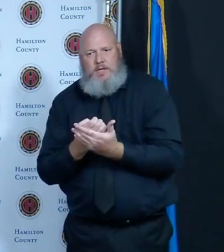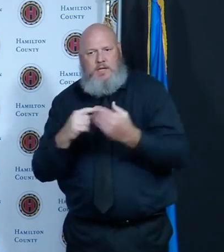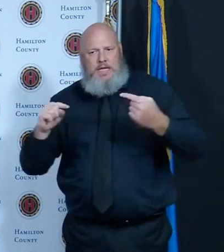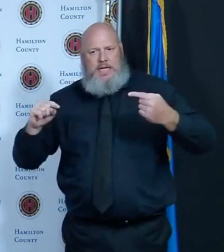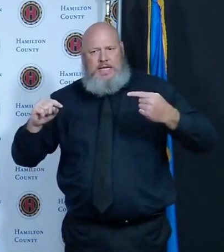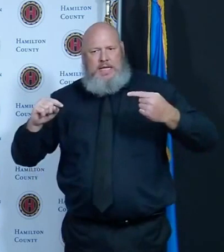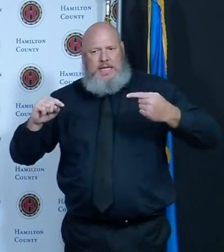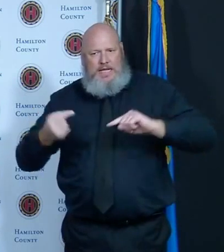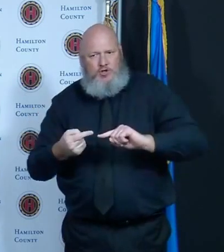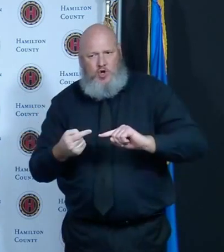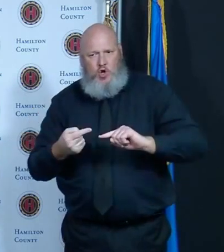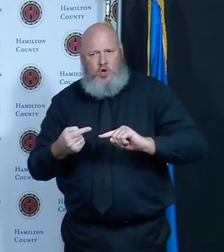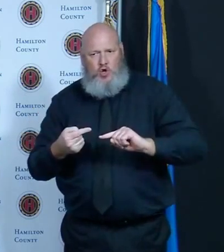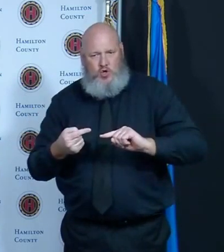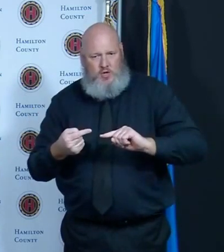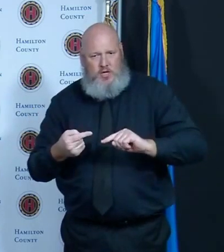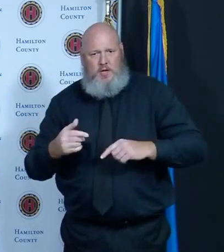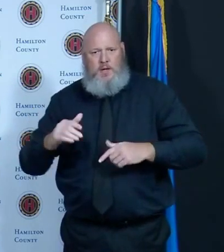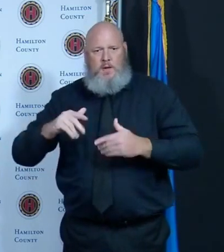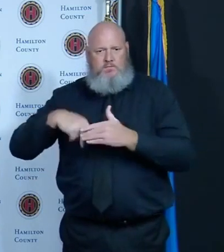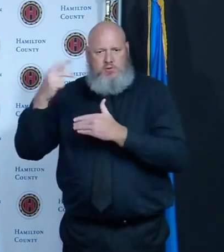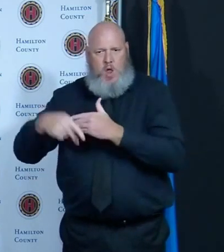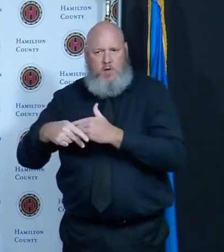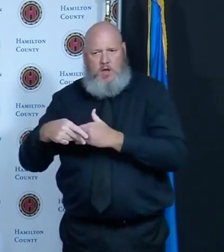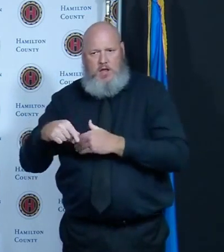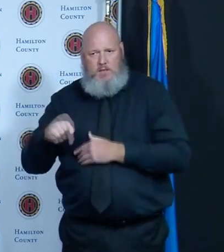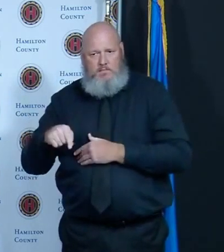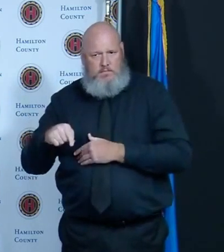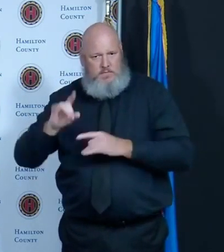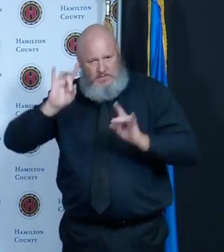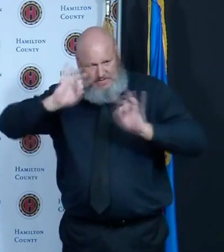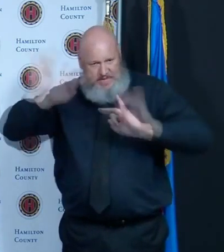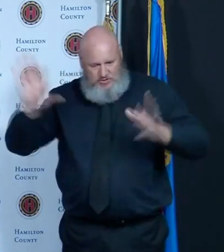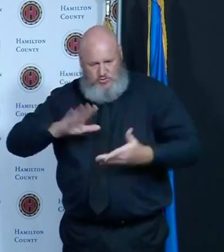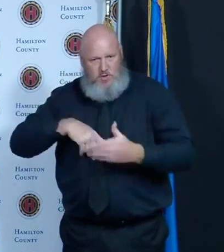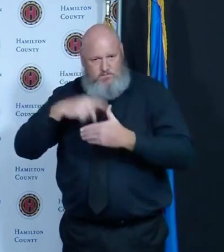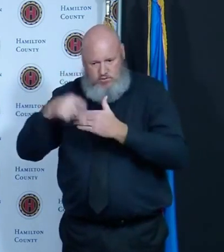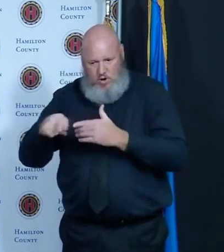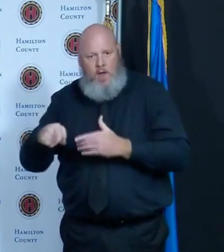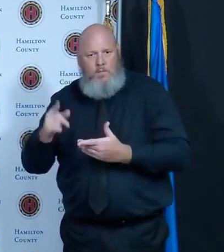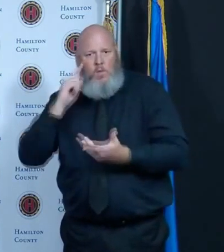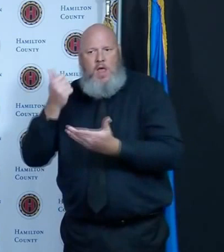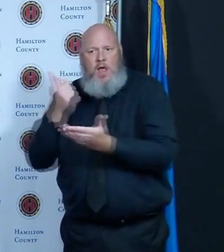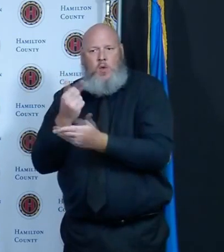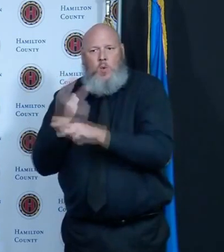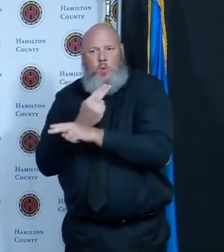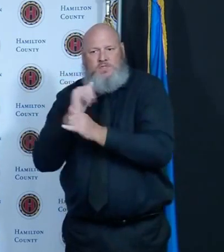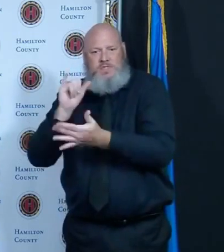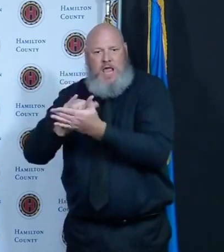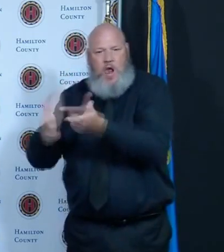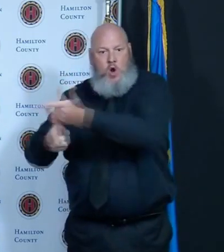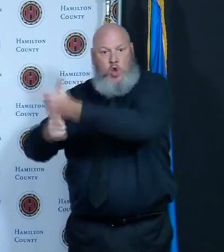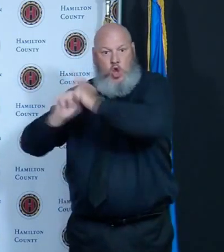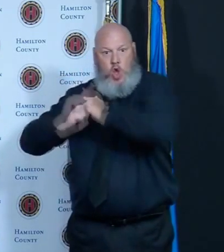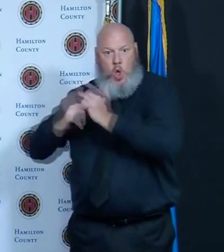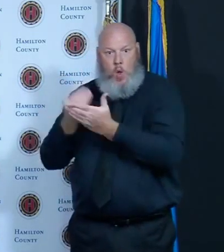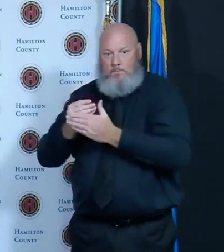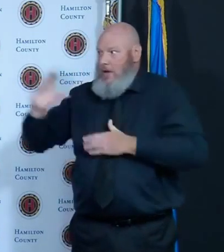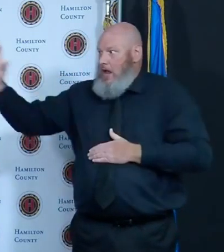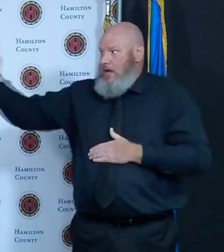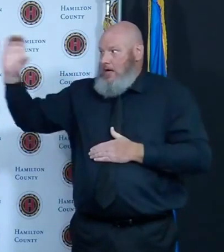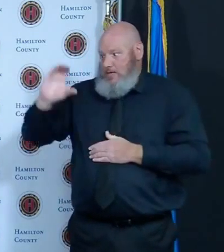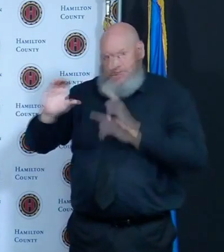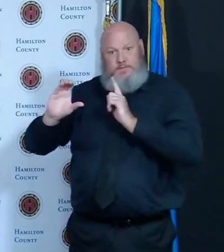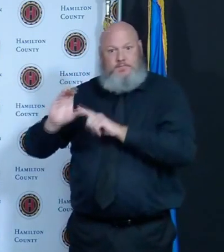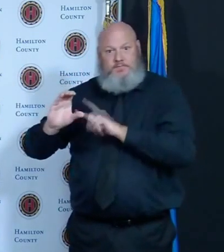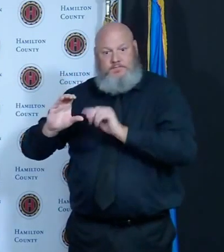Protection Program, and the Debt Payment Program. And we'll talk about each one of these. The